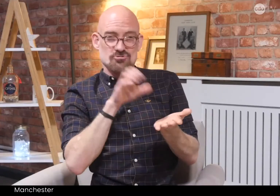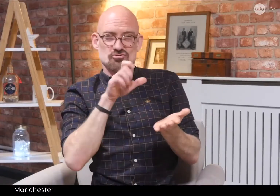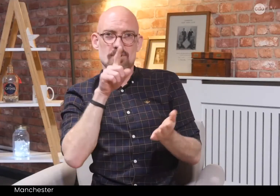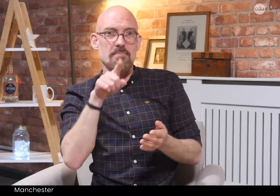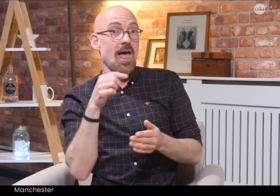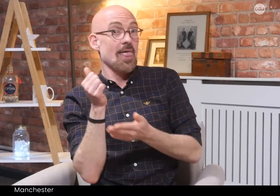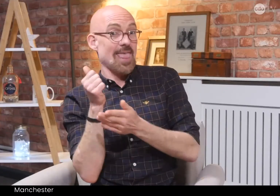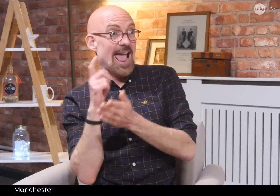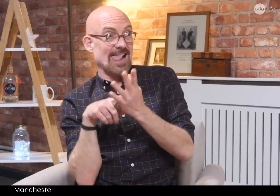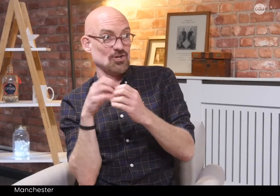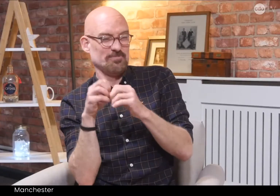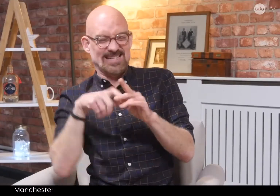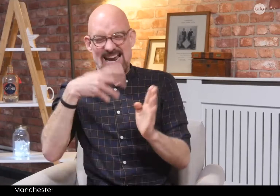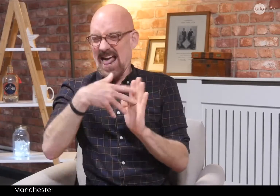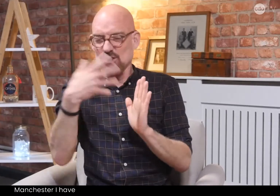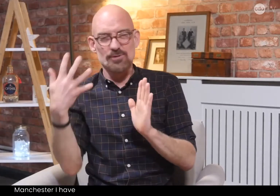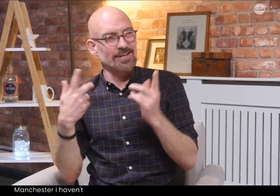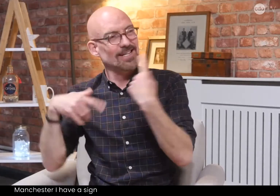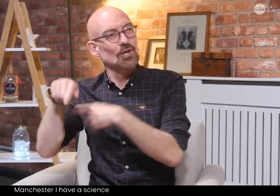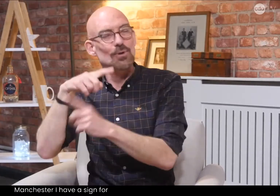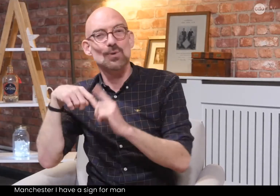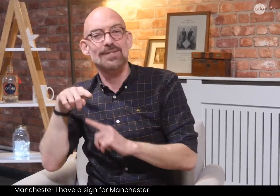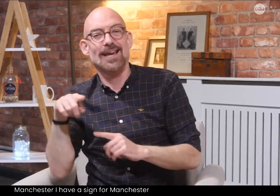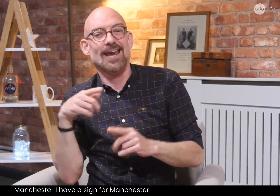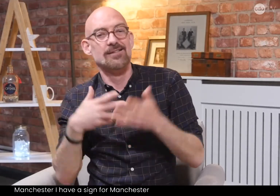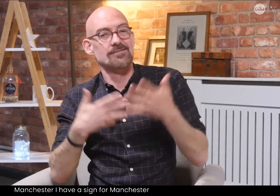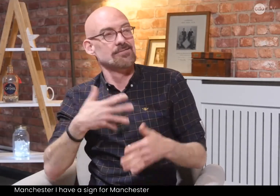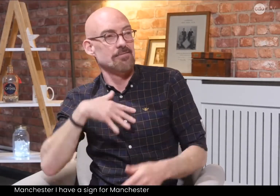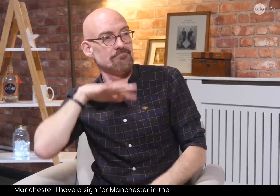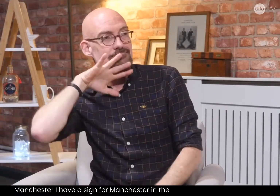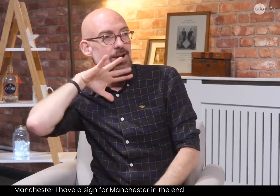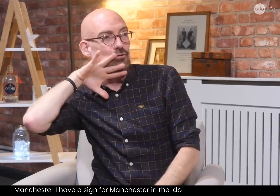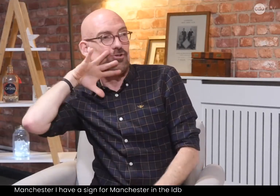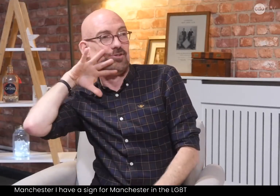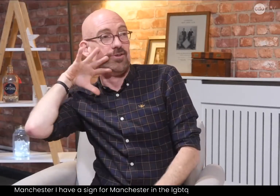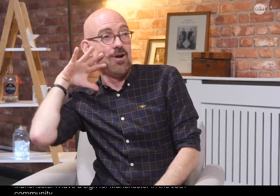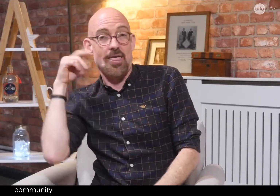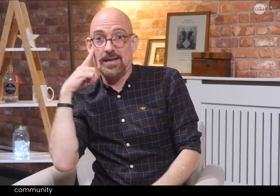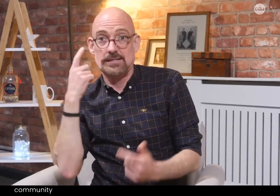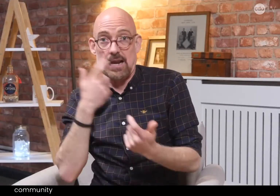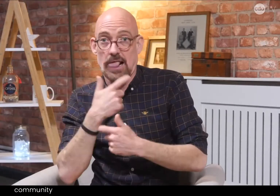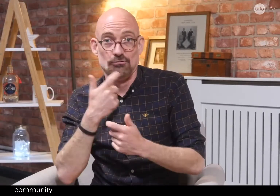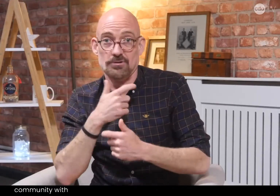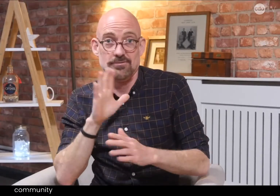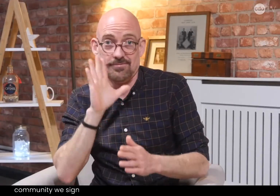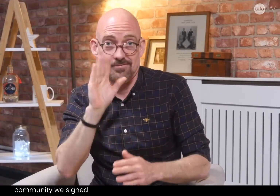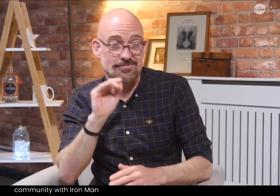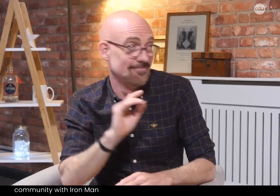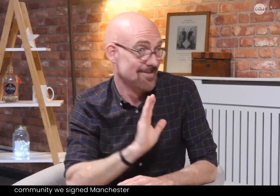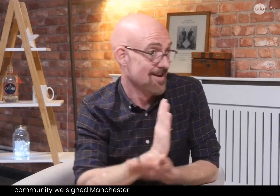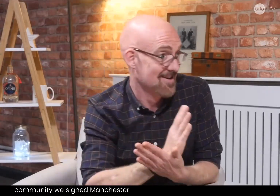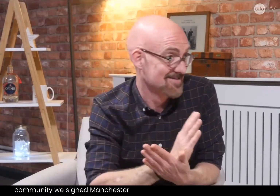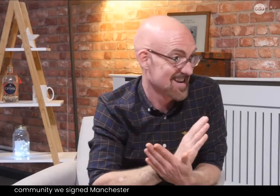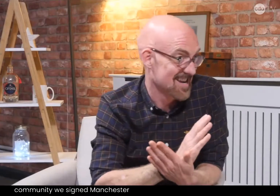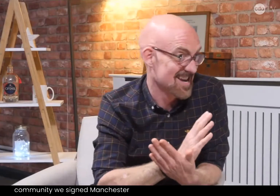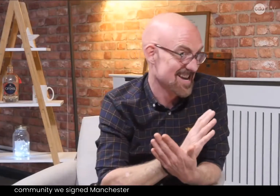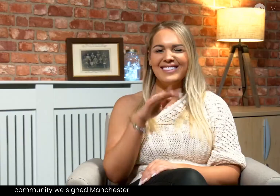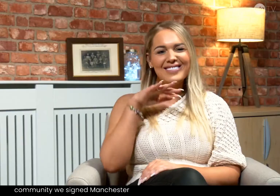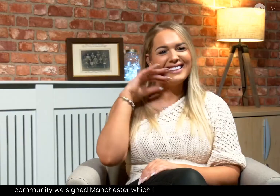I have a sign for Manchester in the LGBT community. We sign Manchester, which I think is hilarious. I have to let you